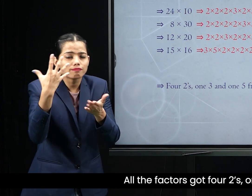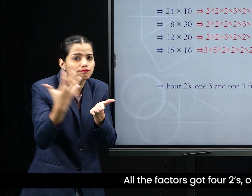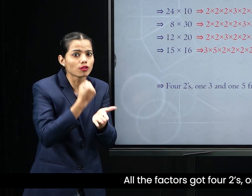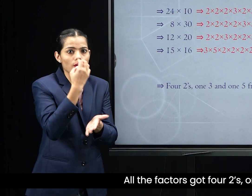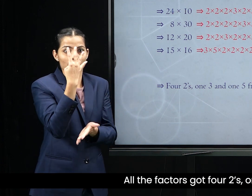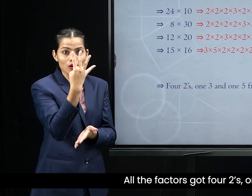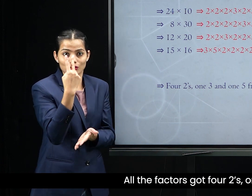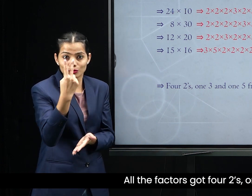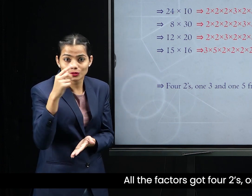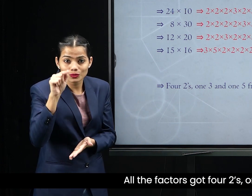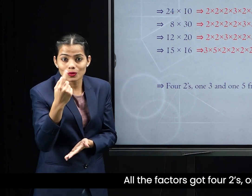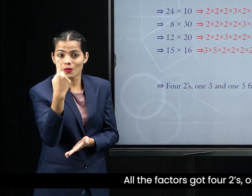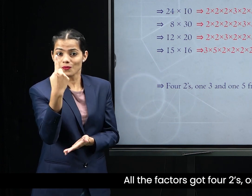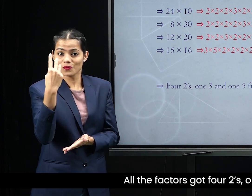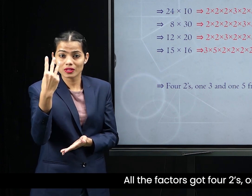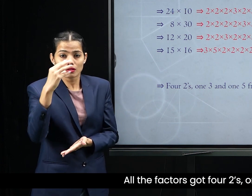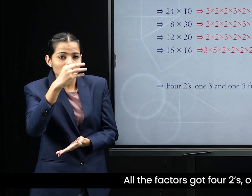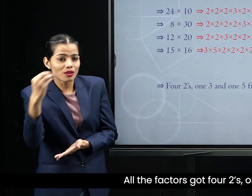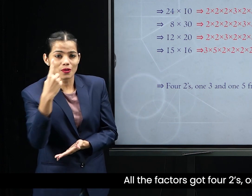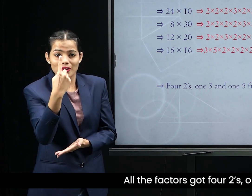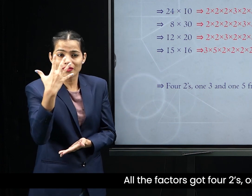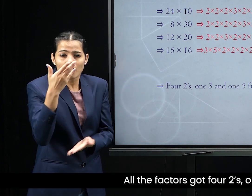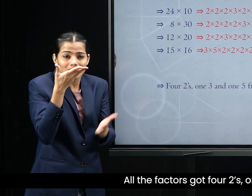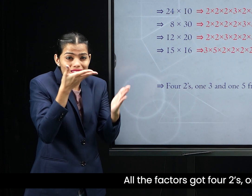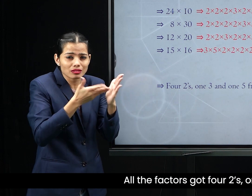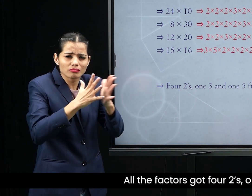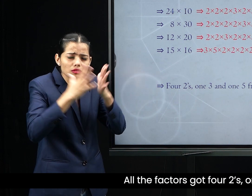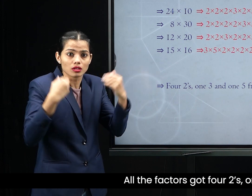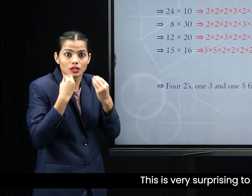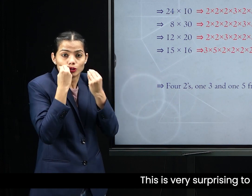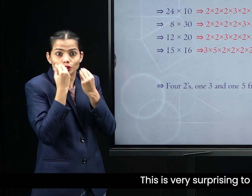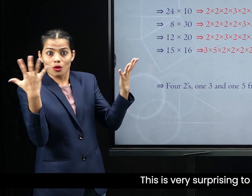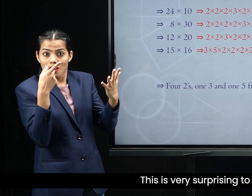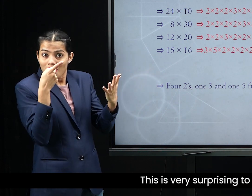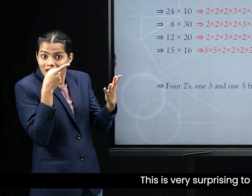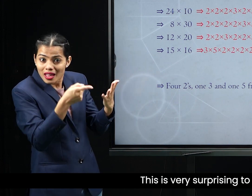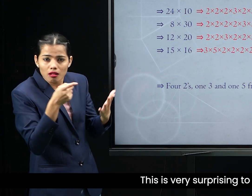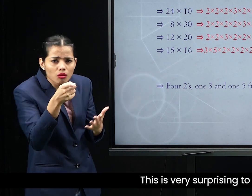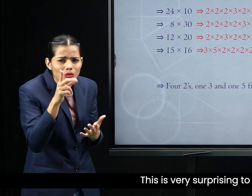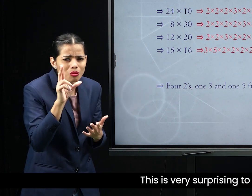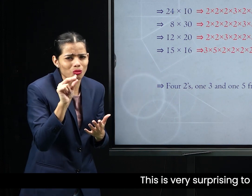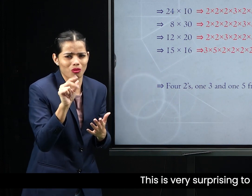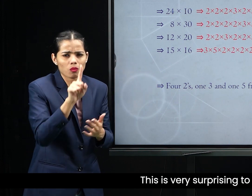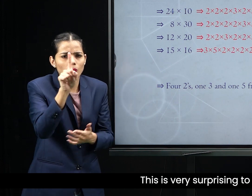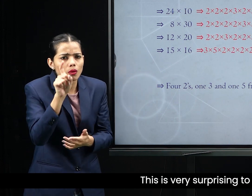4 2's, 1 3 and 1 5. This is very surprising to you, is not